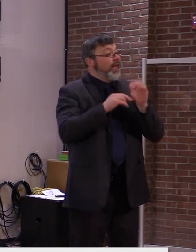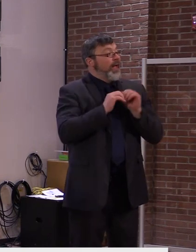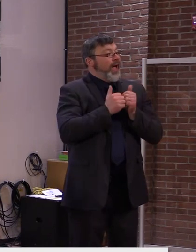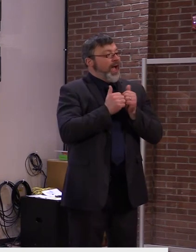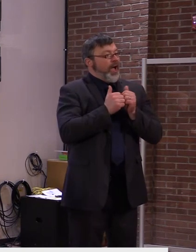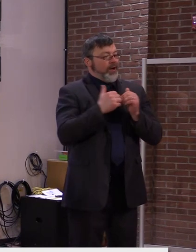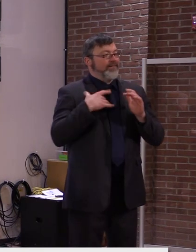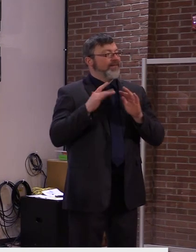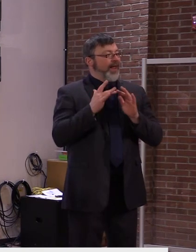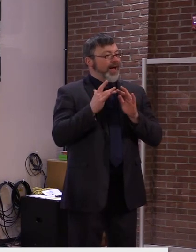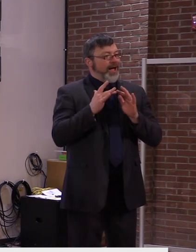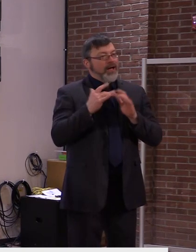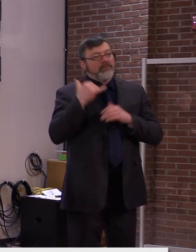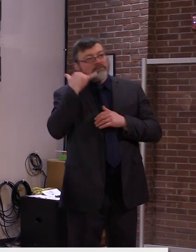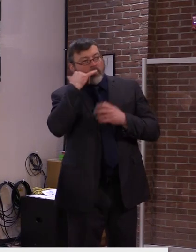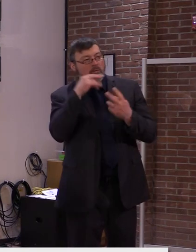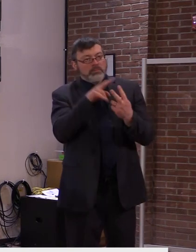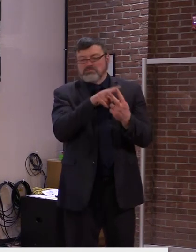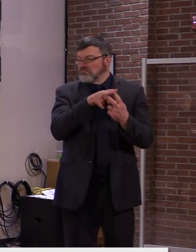at